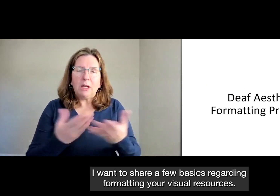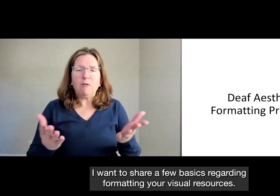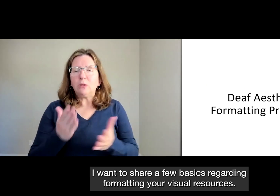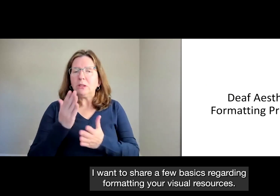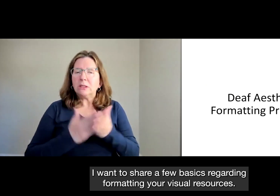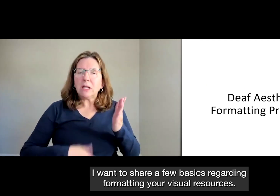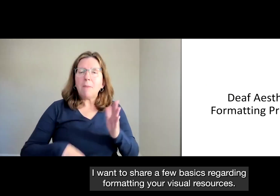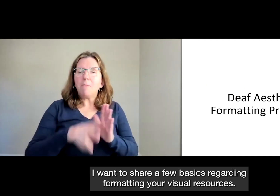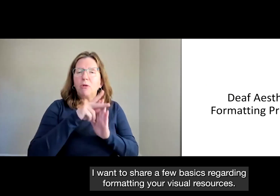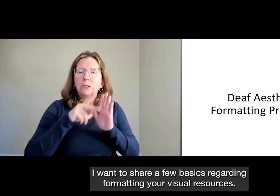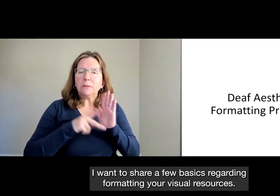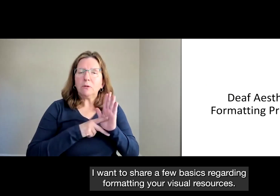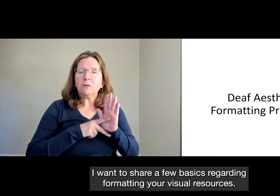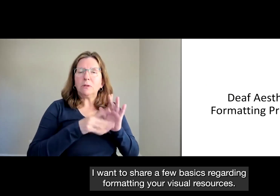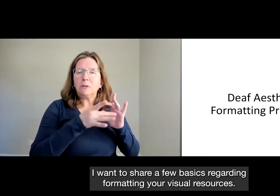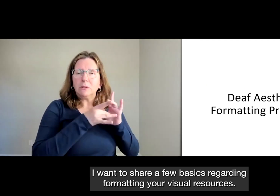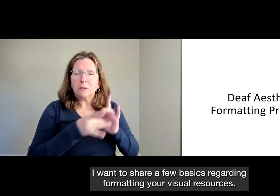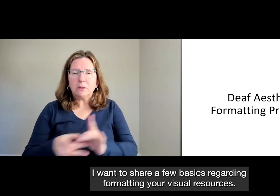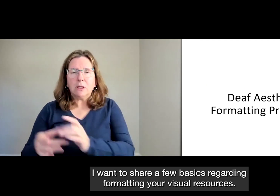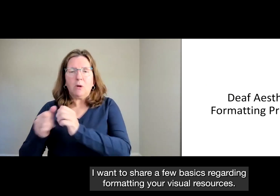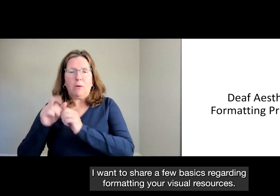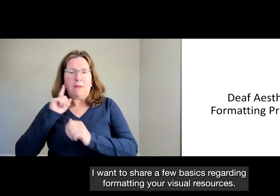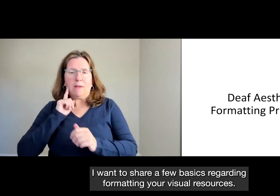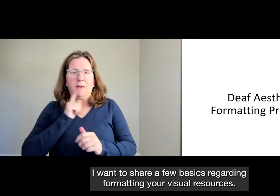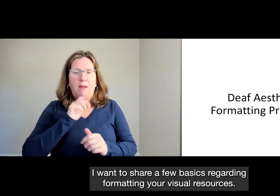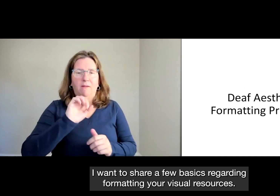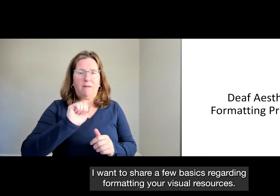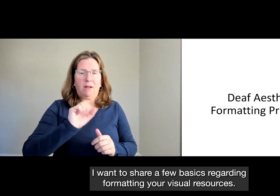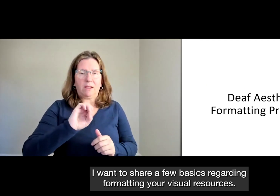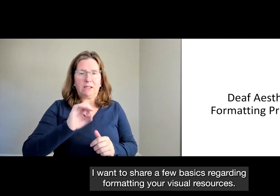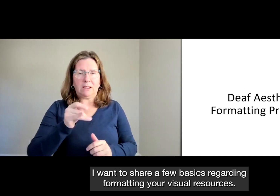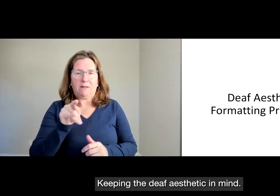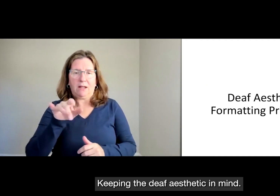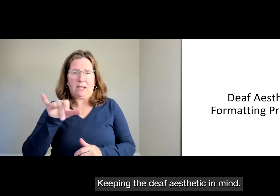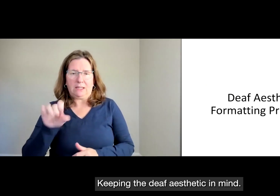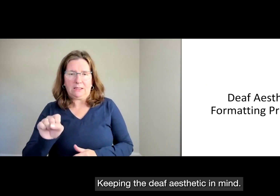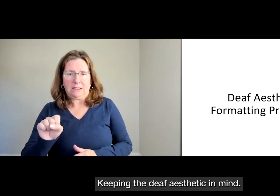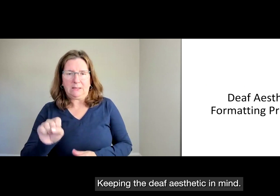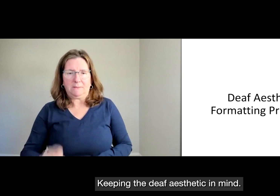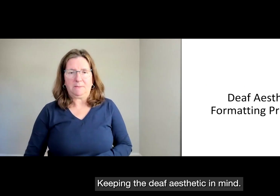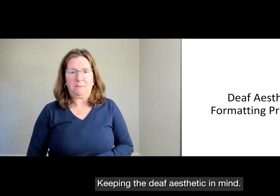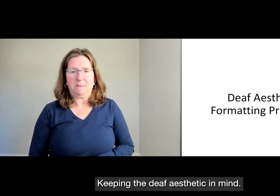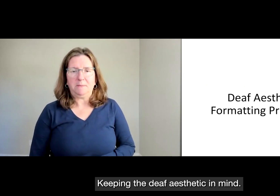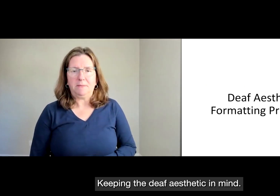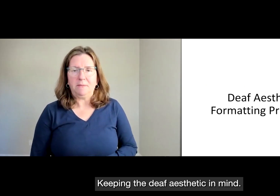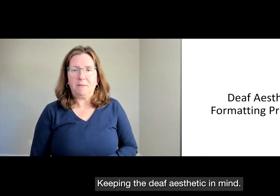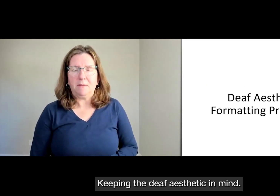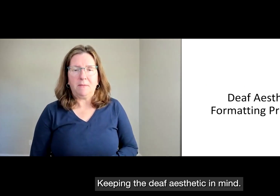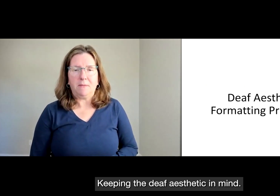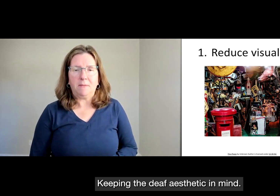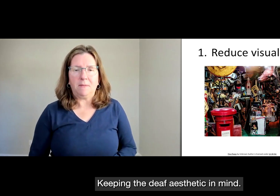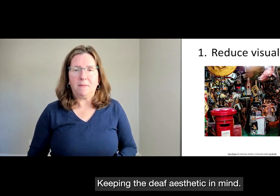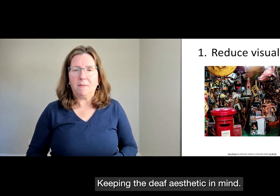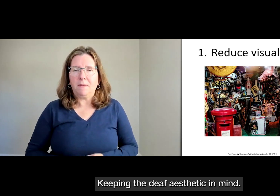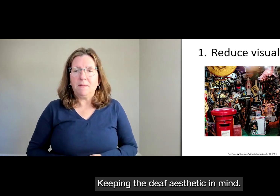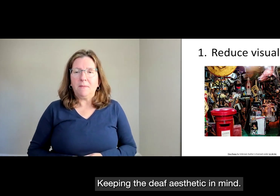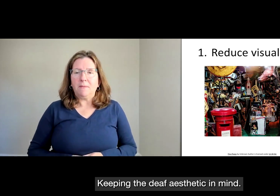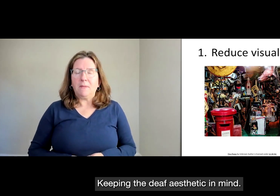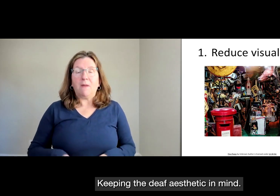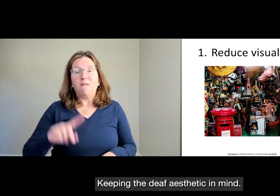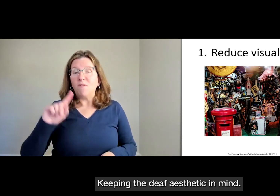I want to share a few basics regarding formatting your visual resources, keeping the deaf aesthetic in mind.